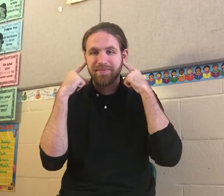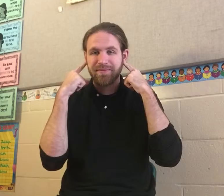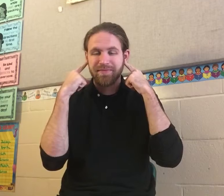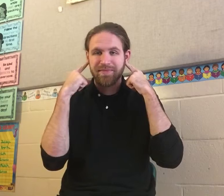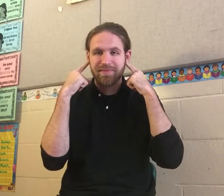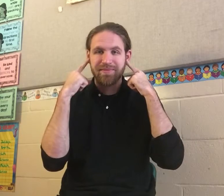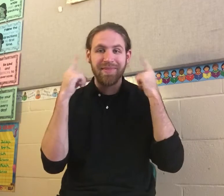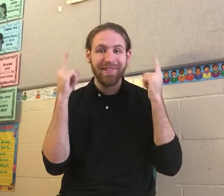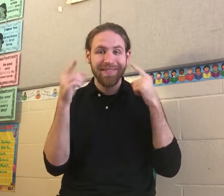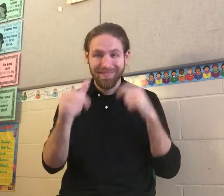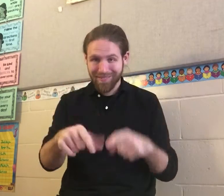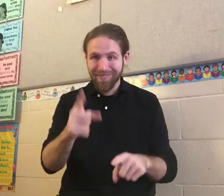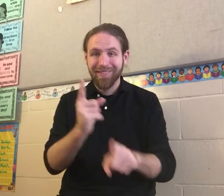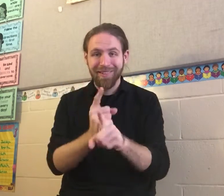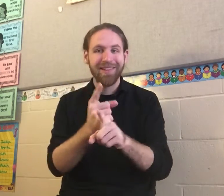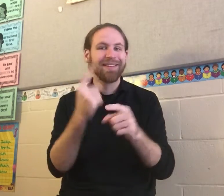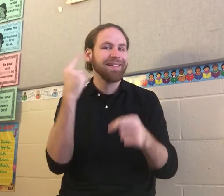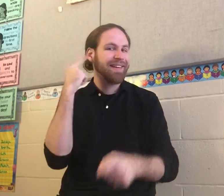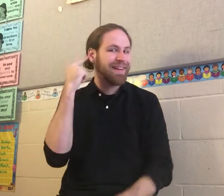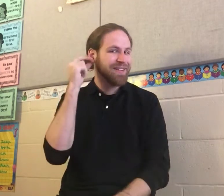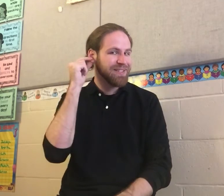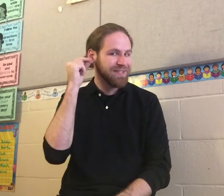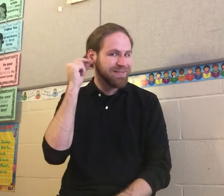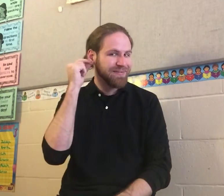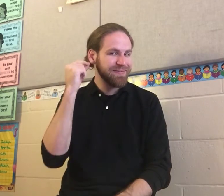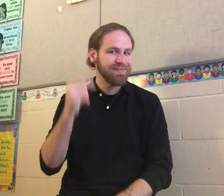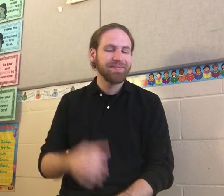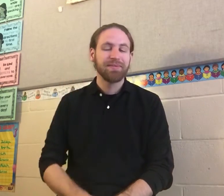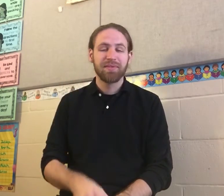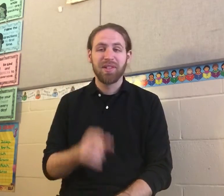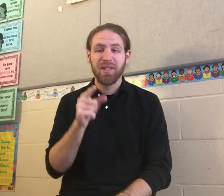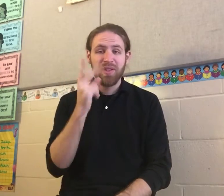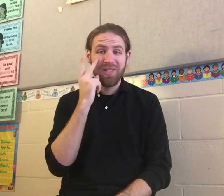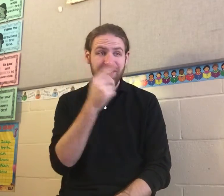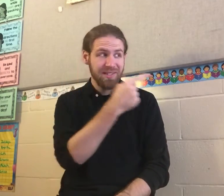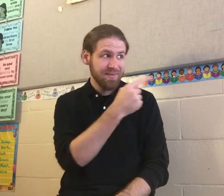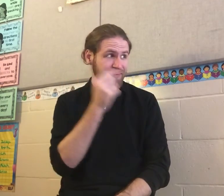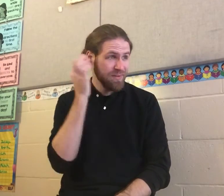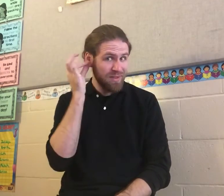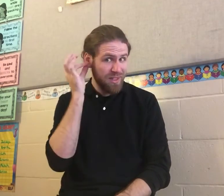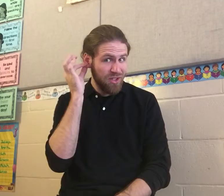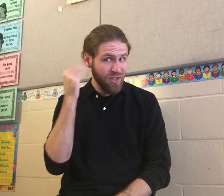Your ears! Do you see any ears on this cricket?